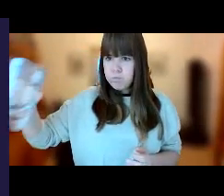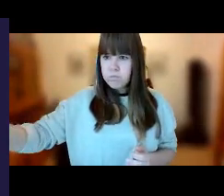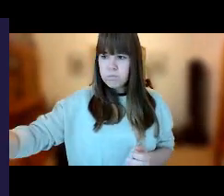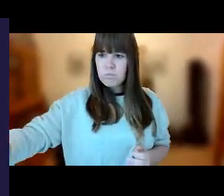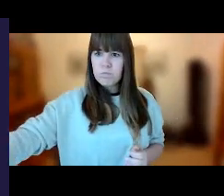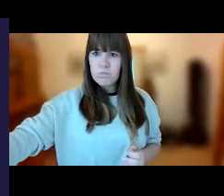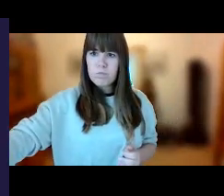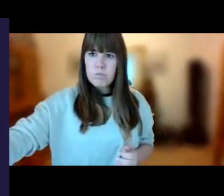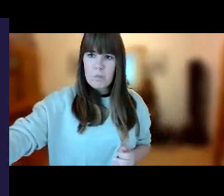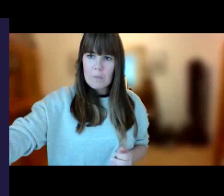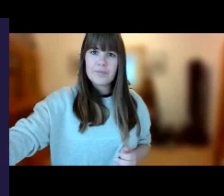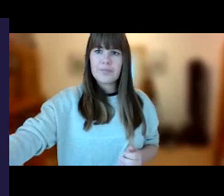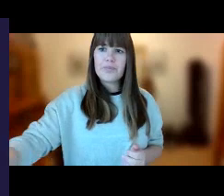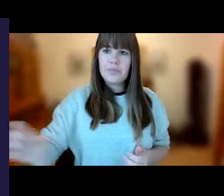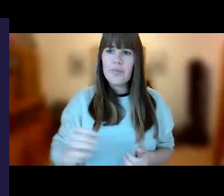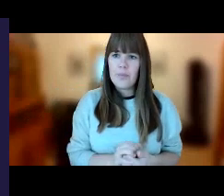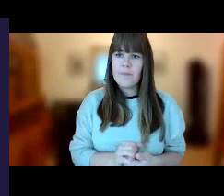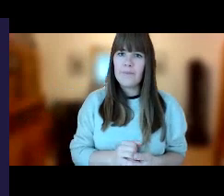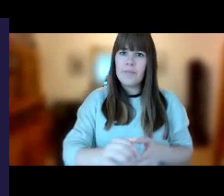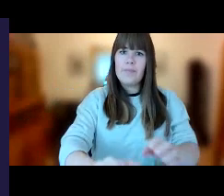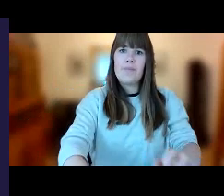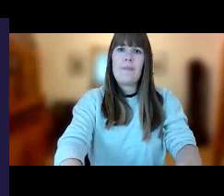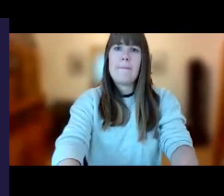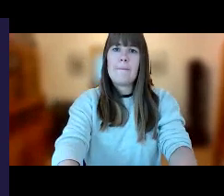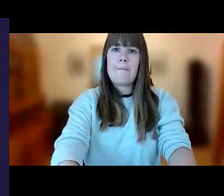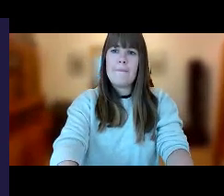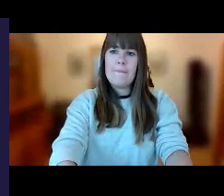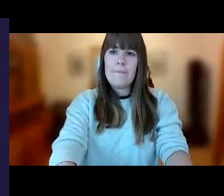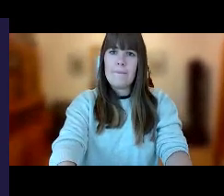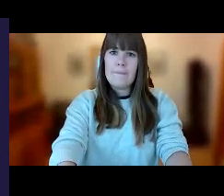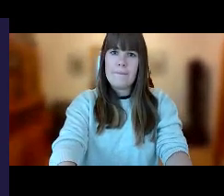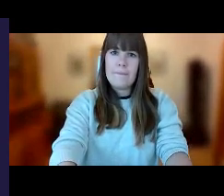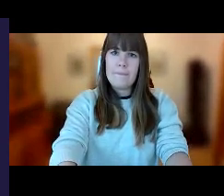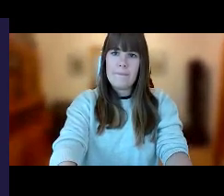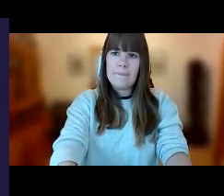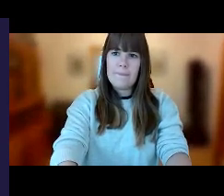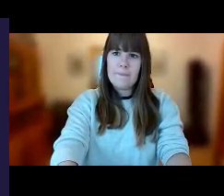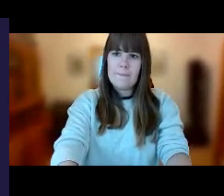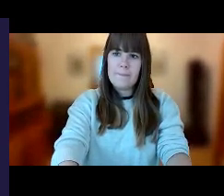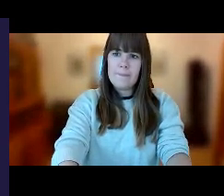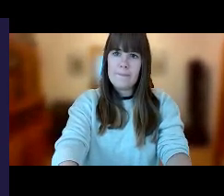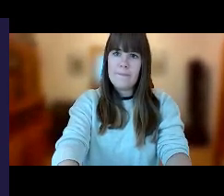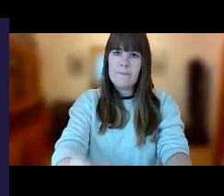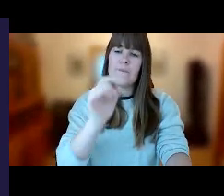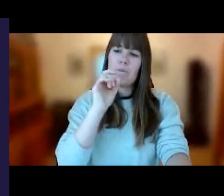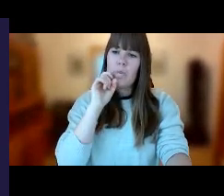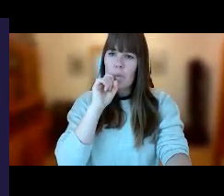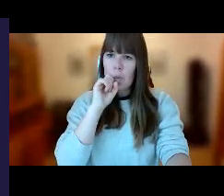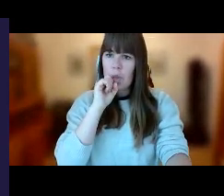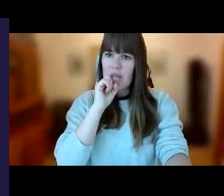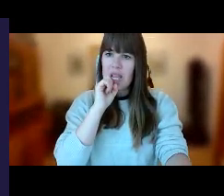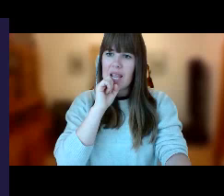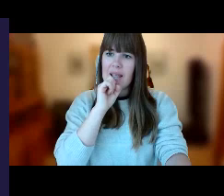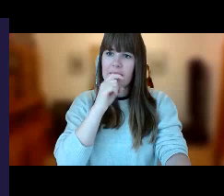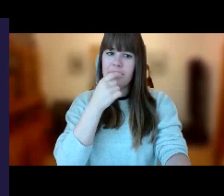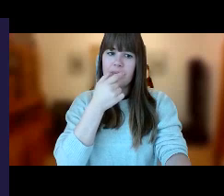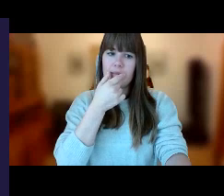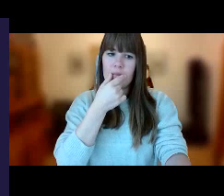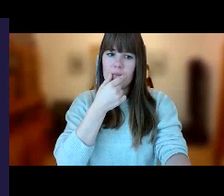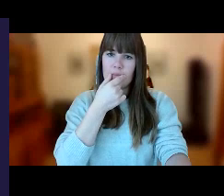will open the floor to any questions in the chat that anyone wants to ask. As I said in the chat, there is a